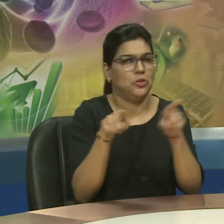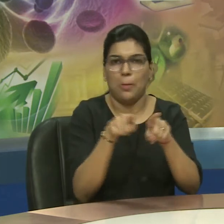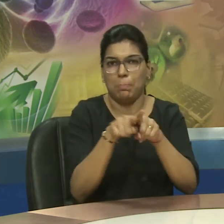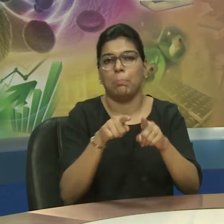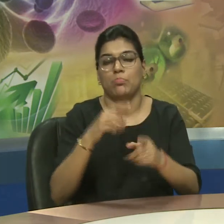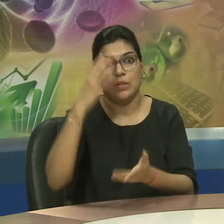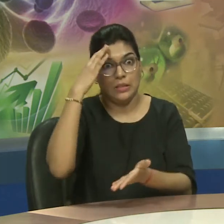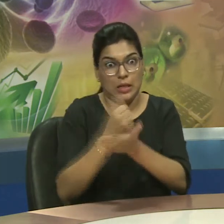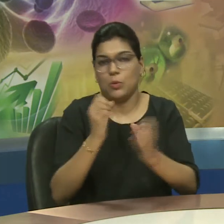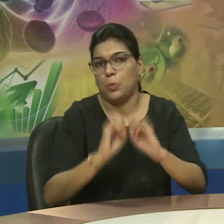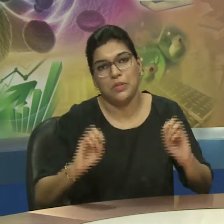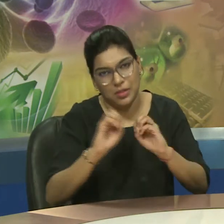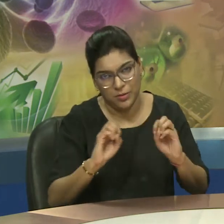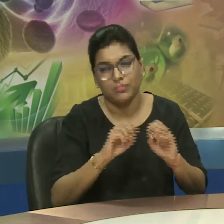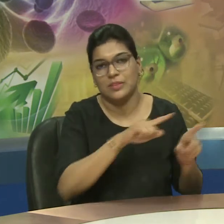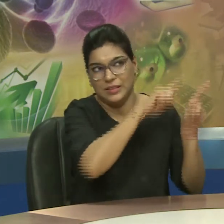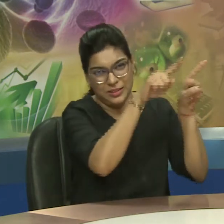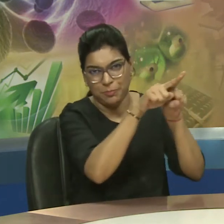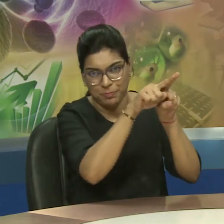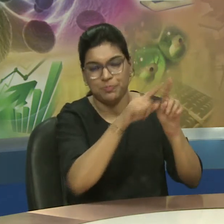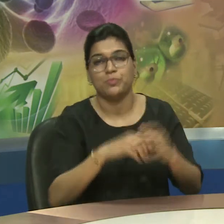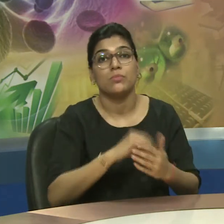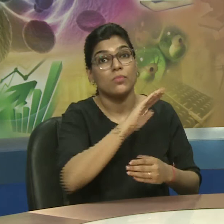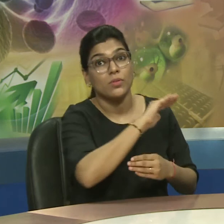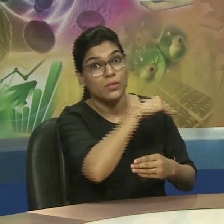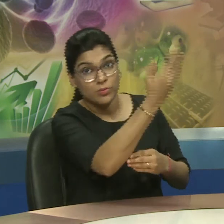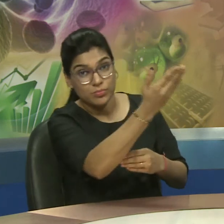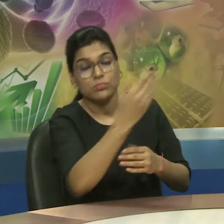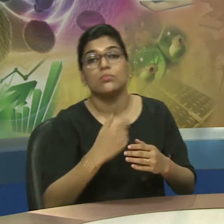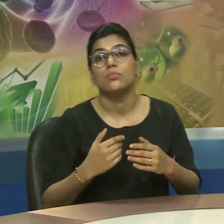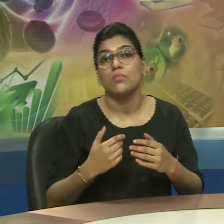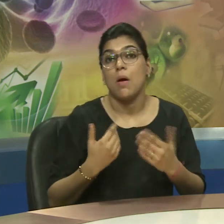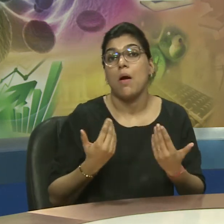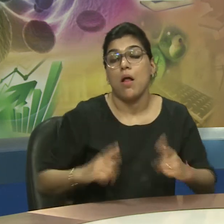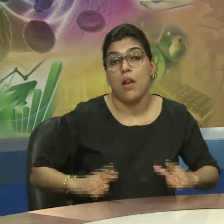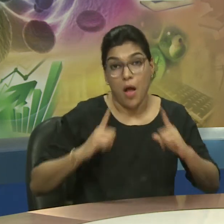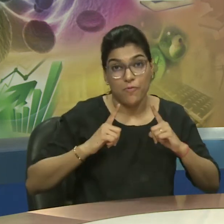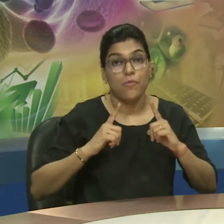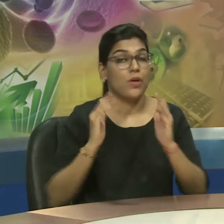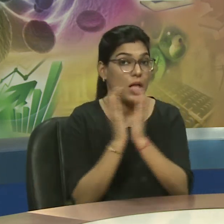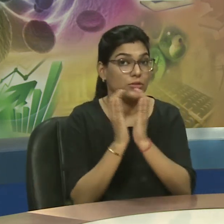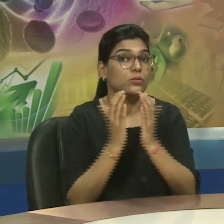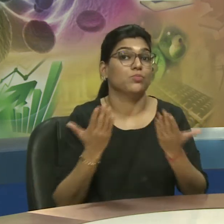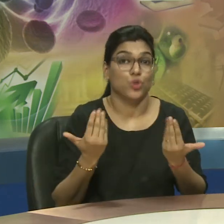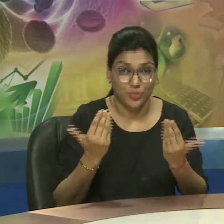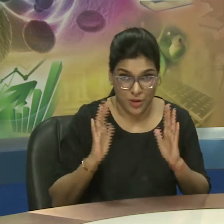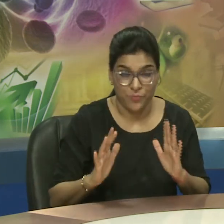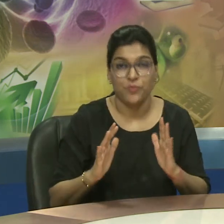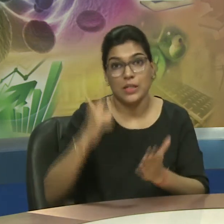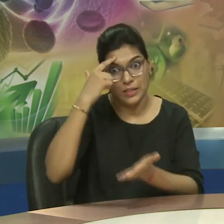Similarly, in marine insurance, it is also uncertain. In